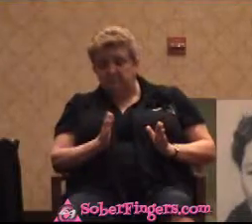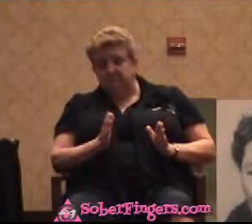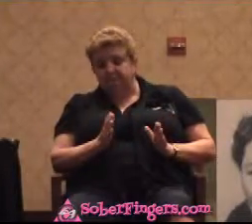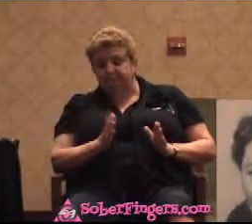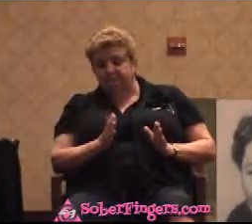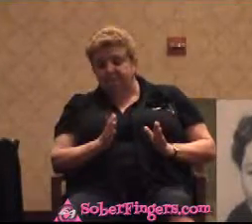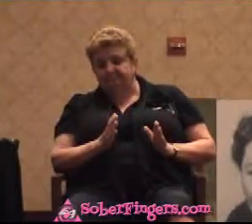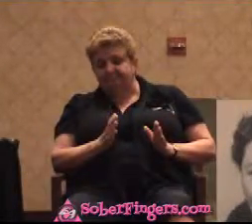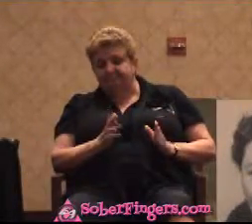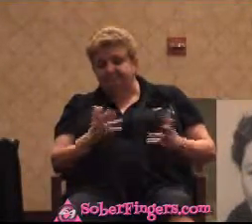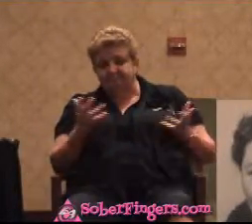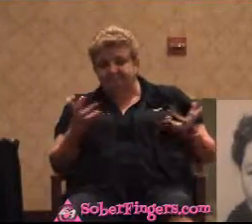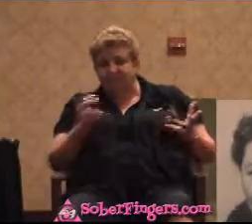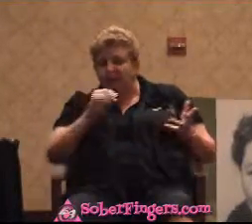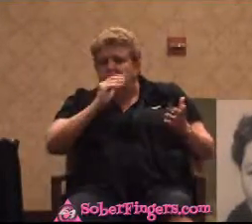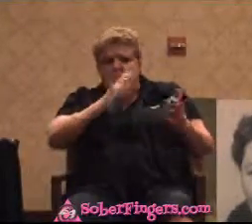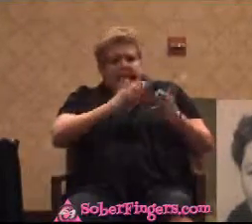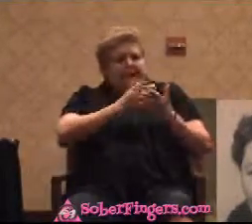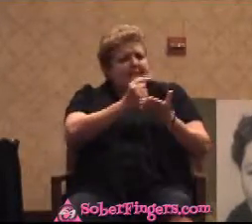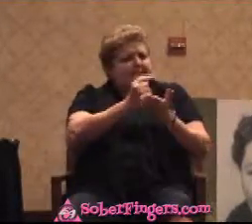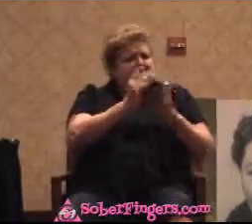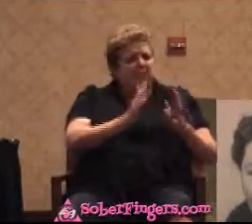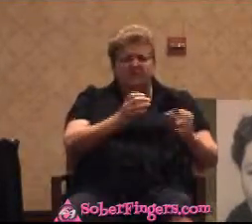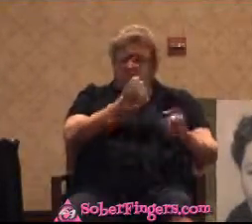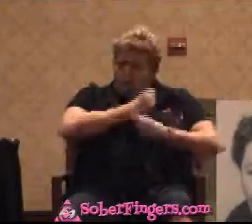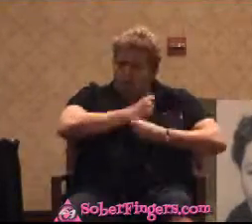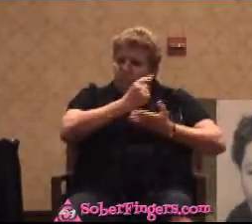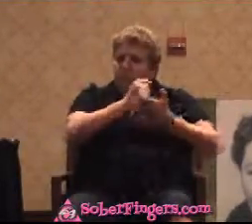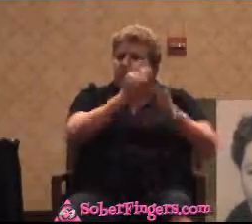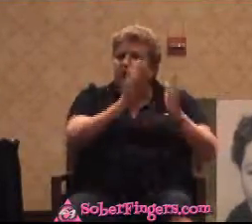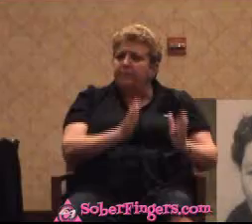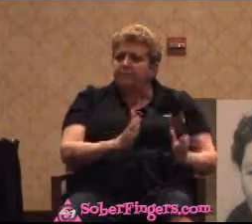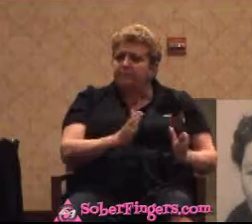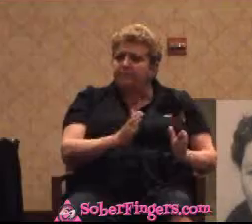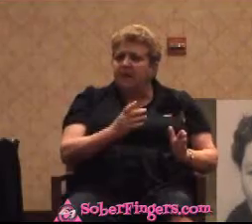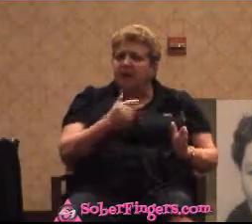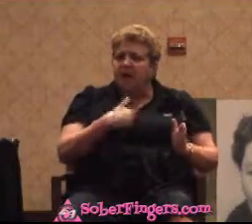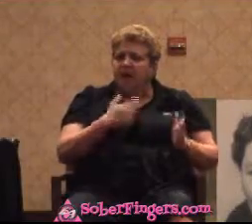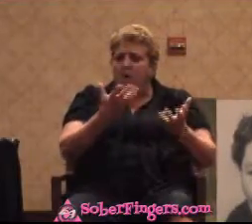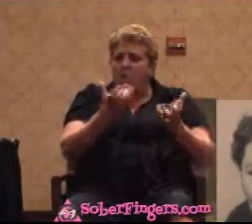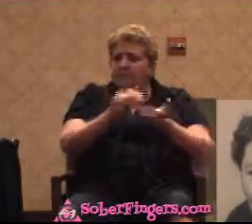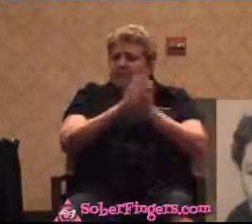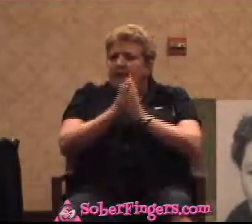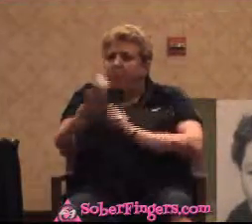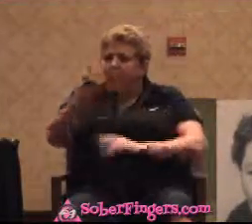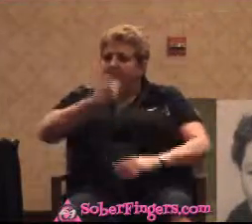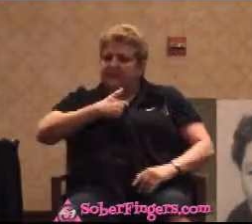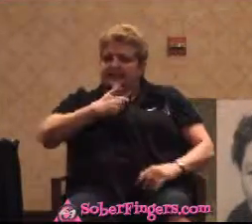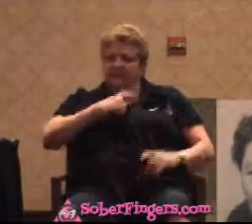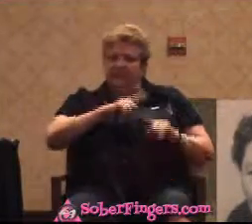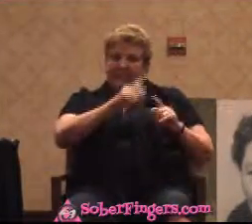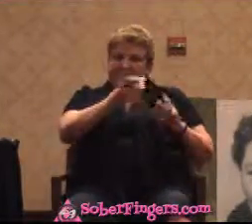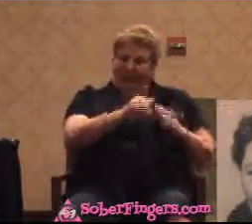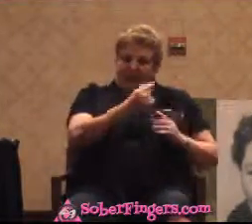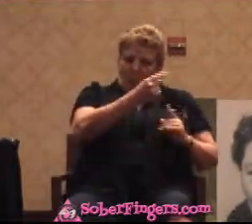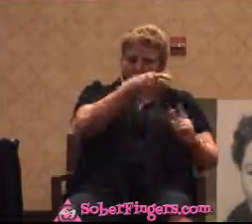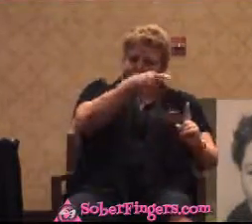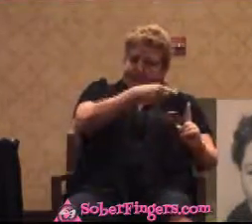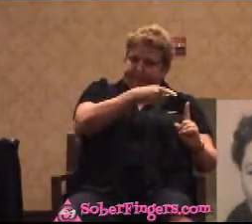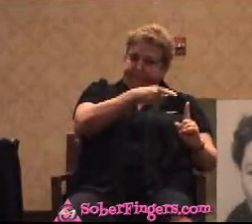this is nothing against therapists. I love therapists. I'm working to be one myself. And it was just this particular one. And I was sitting in